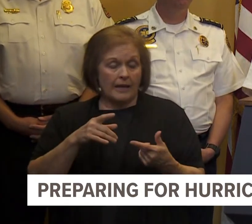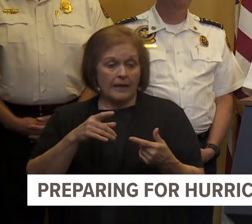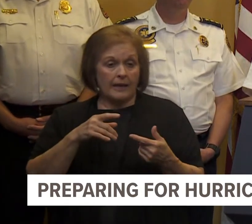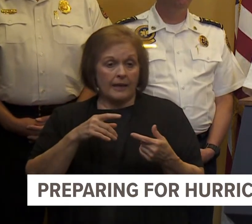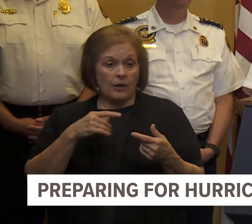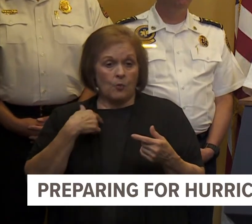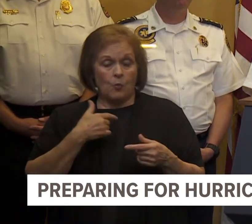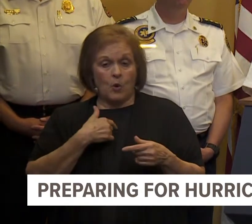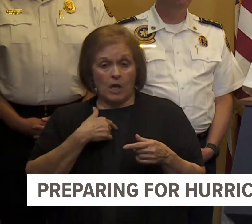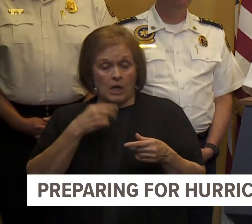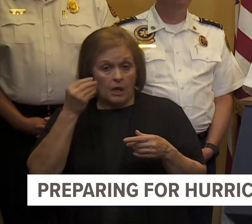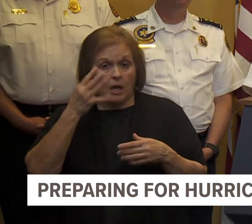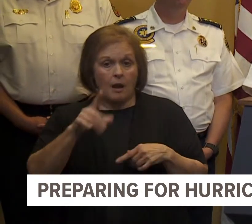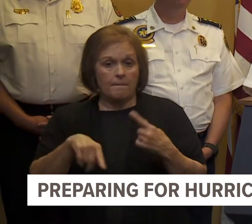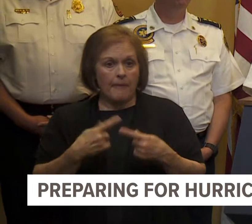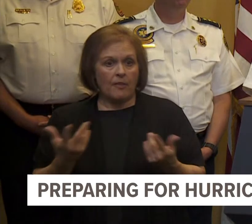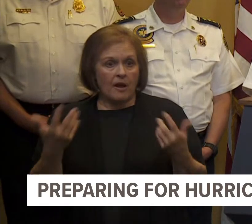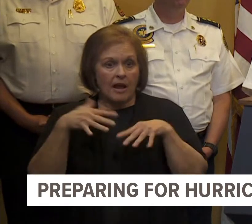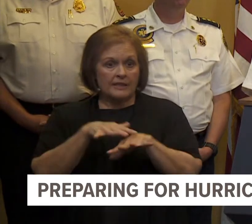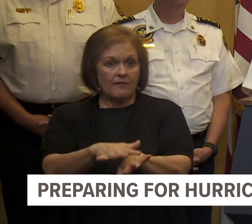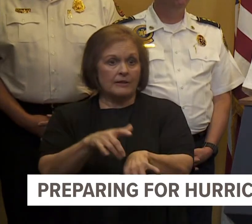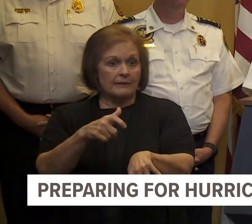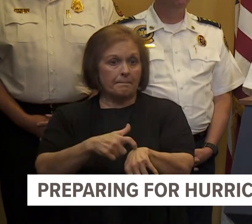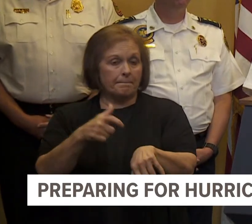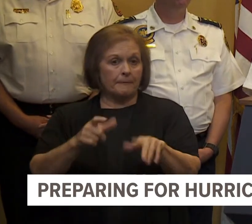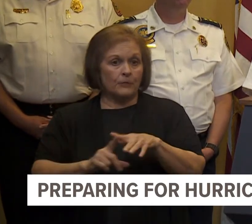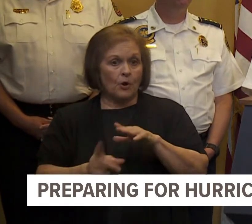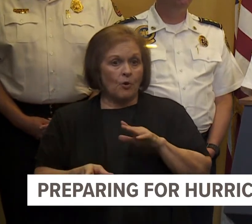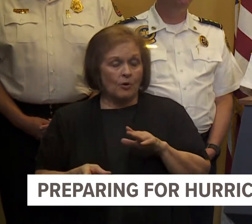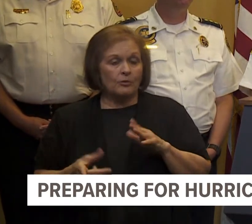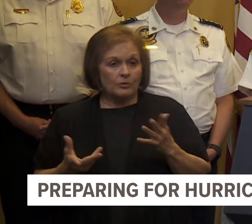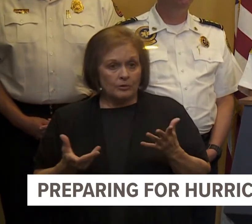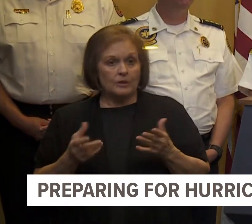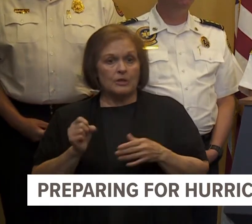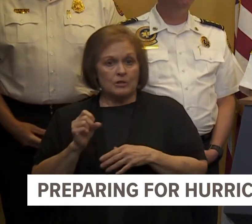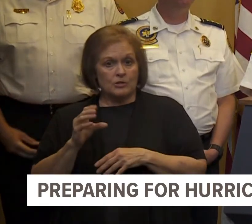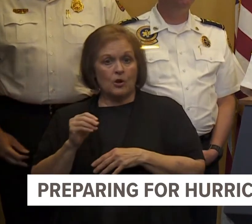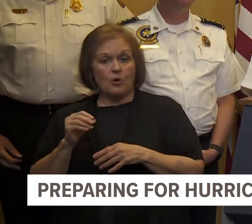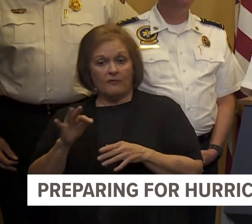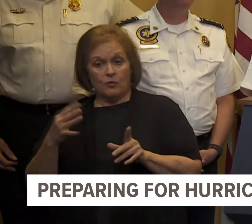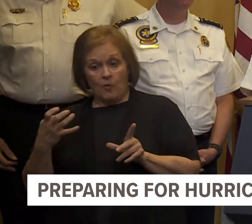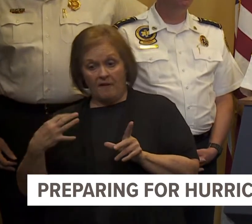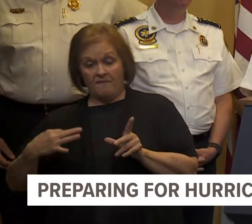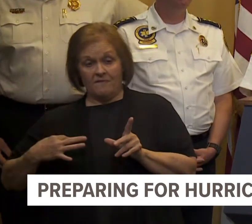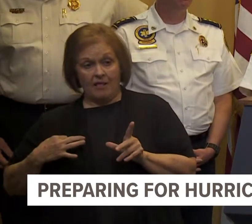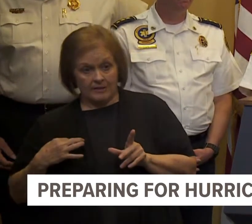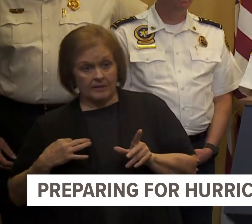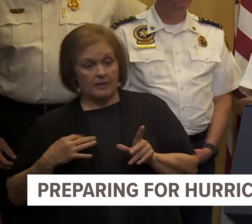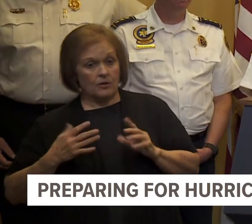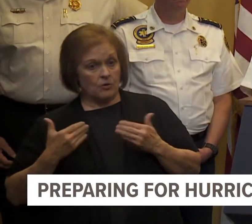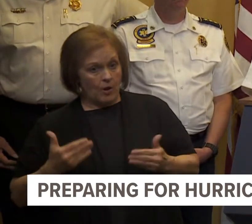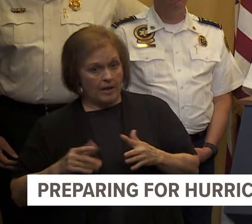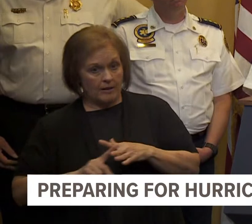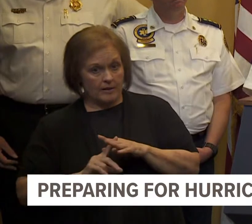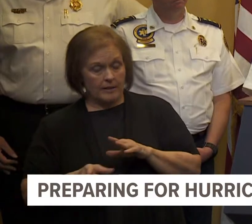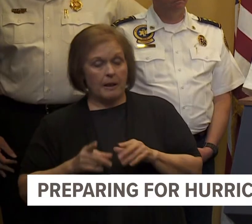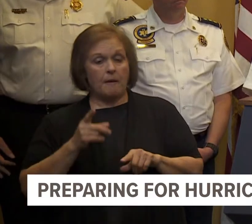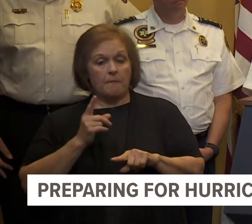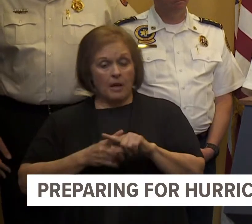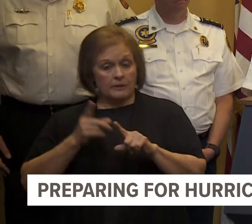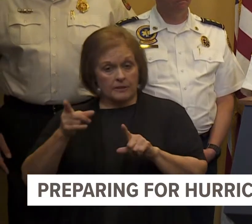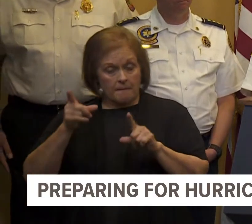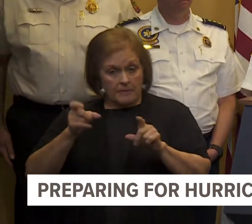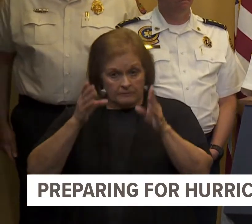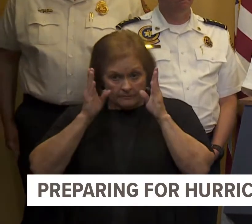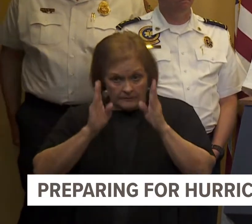order to prepare yourselves as well as to evacuate in terms of voluntary and, of course, heed all warnings